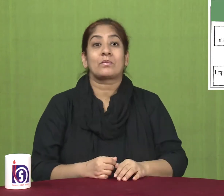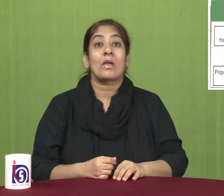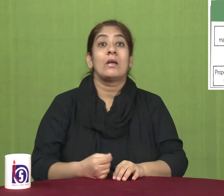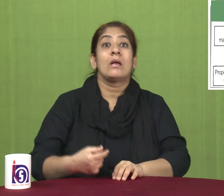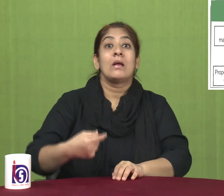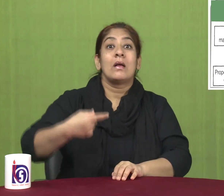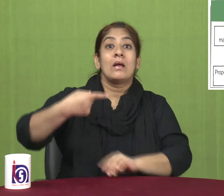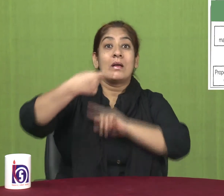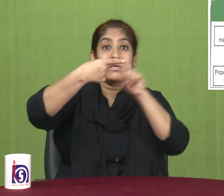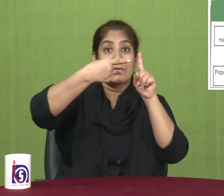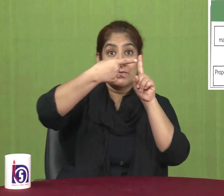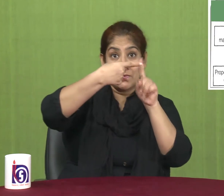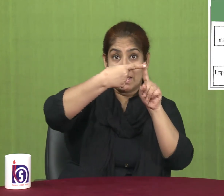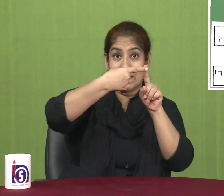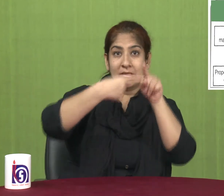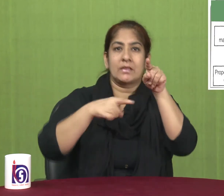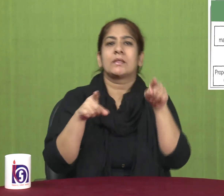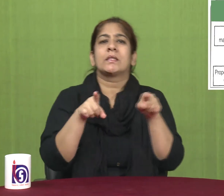people. So, wealth